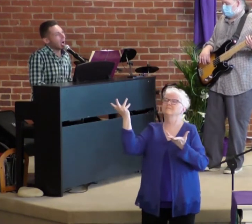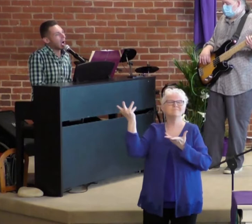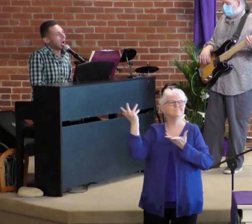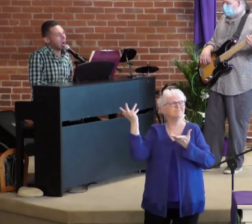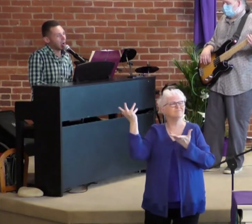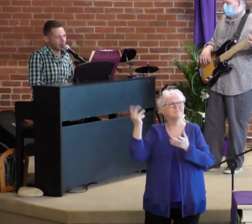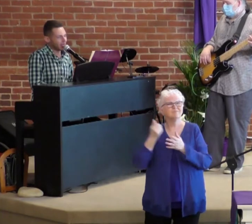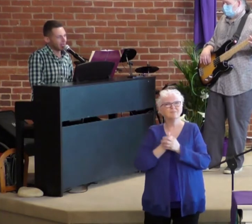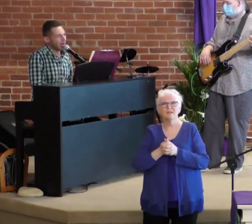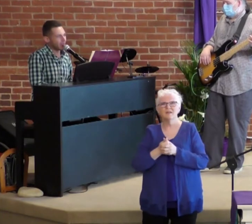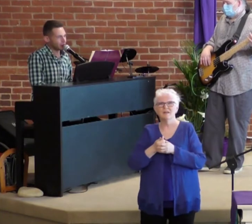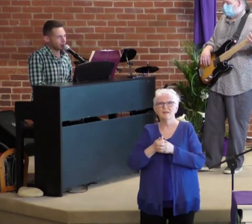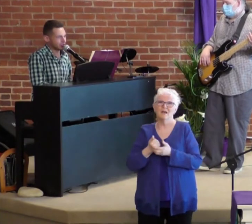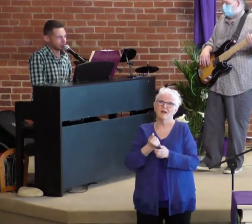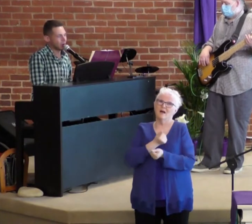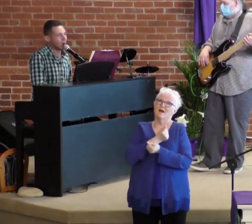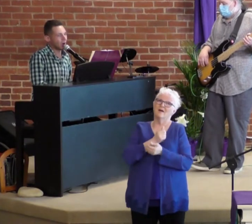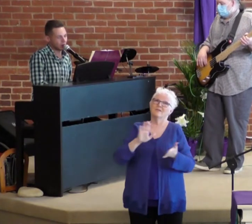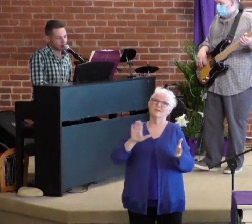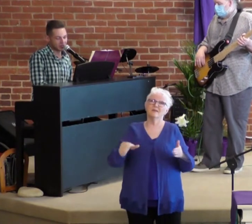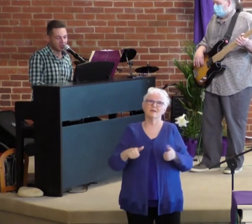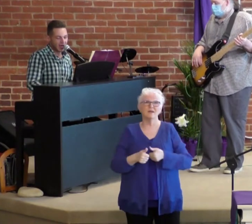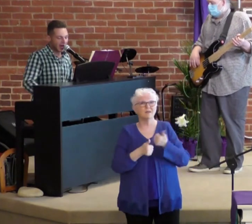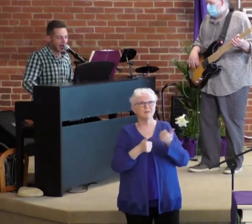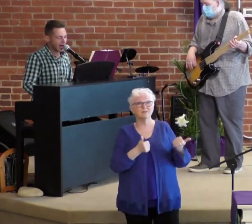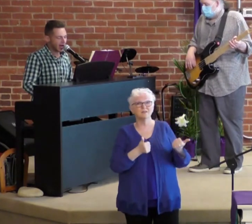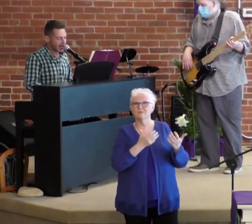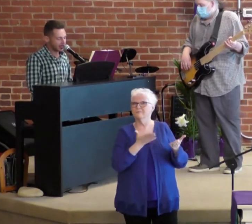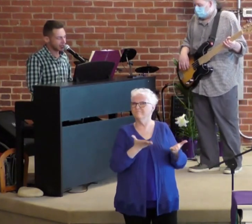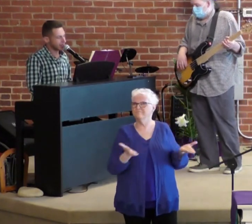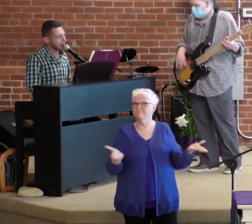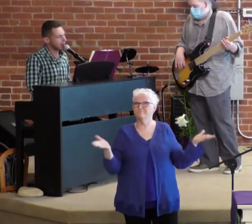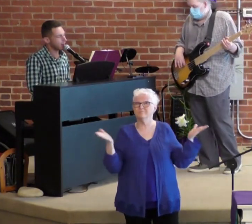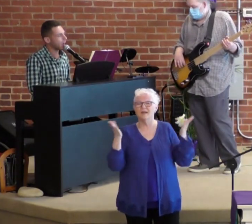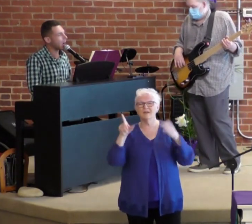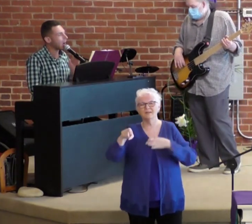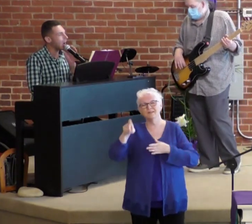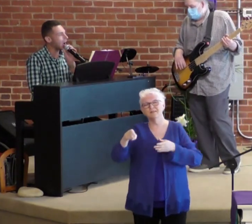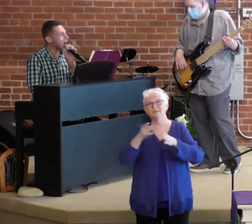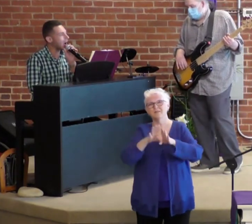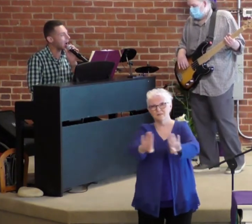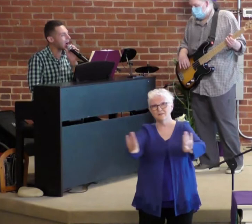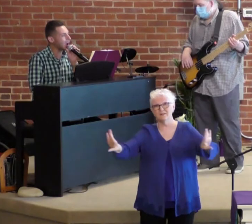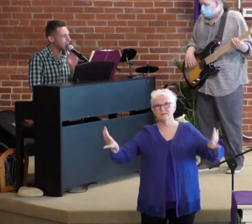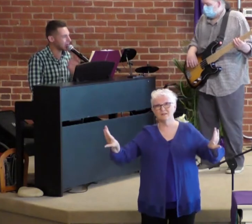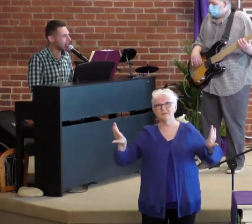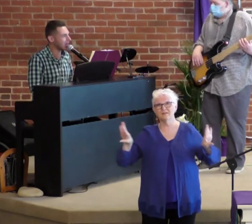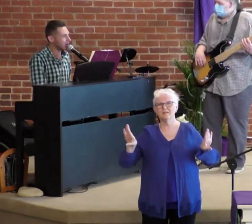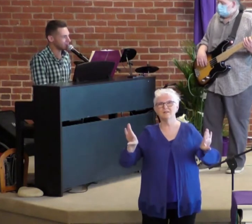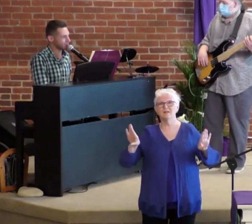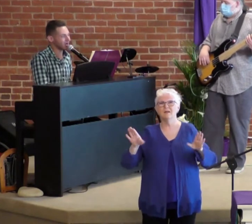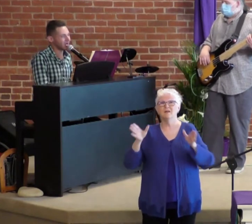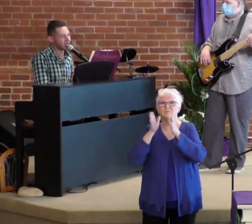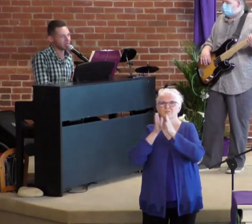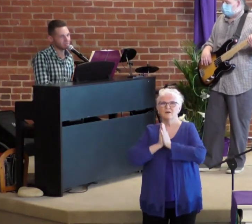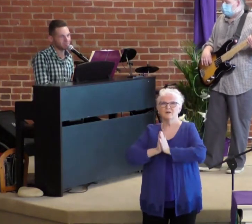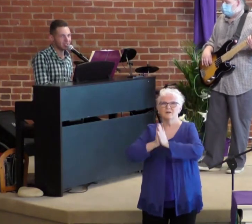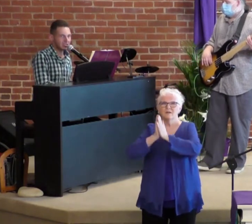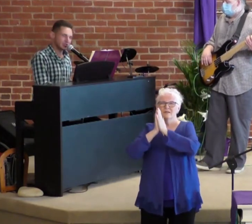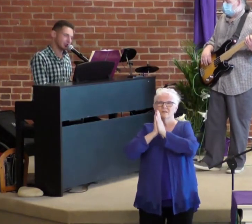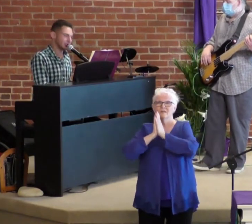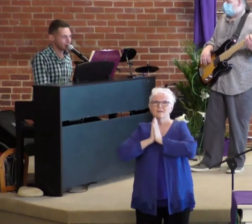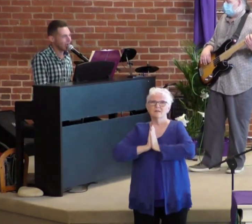makes all the others strong. I need a wall of